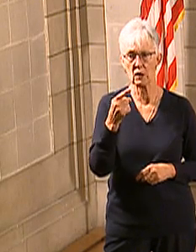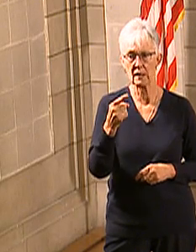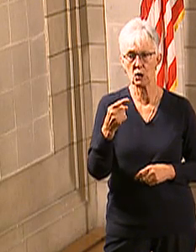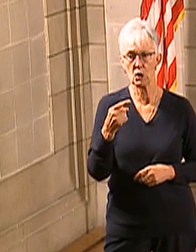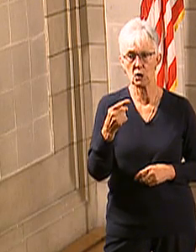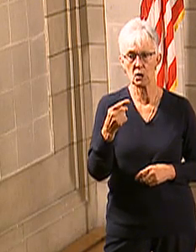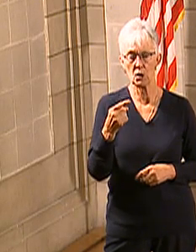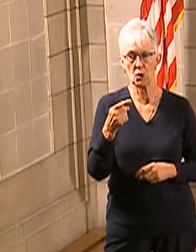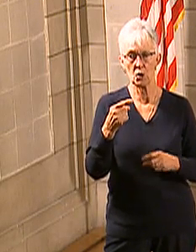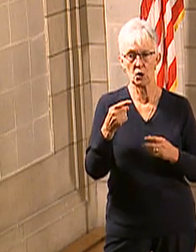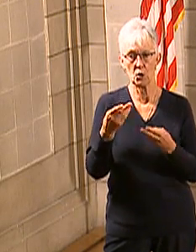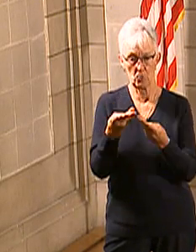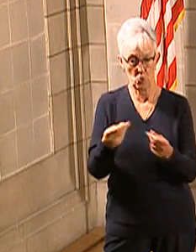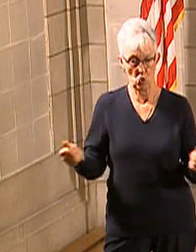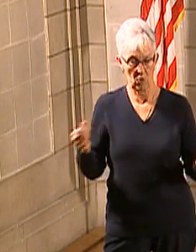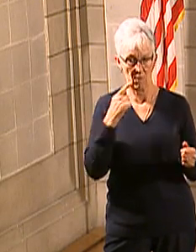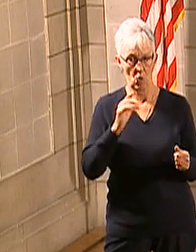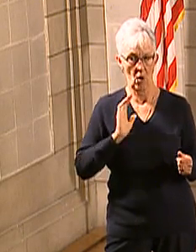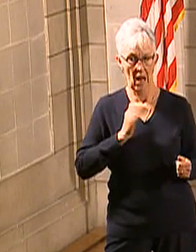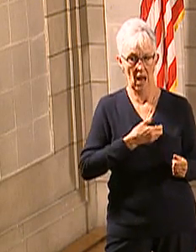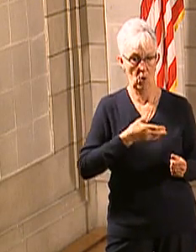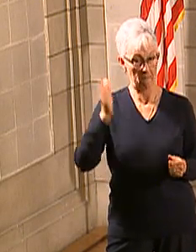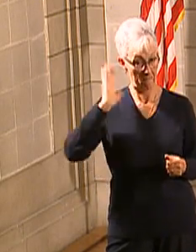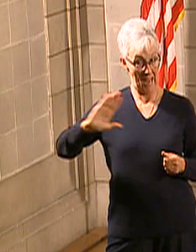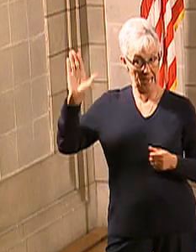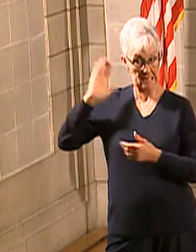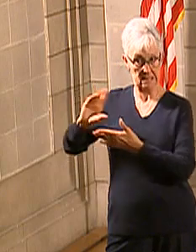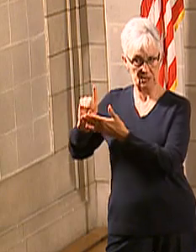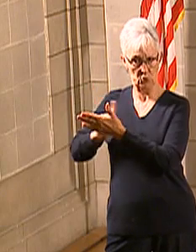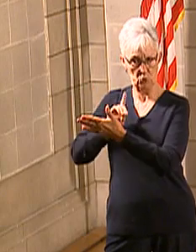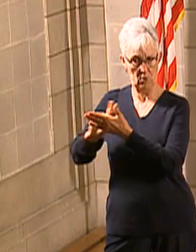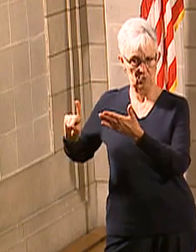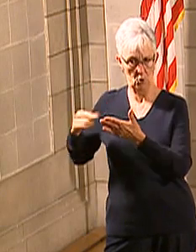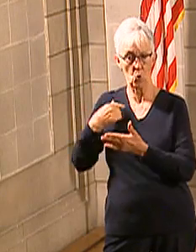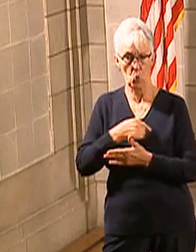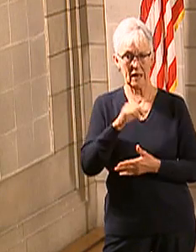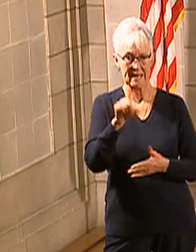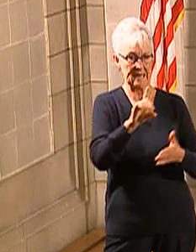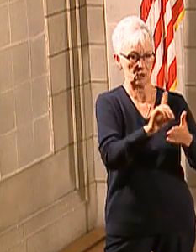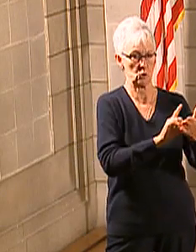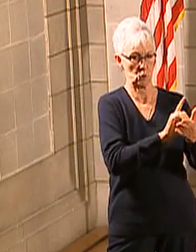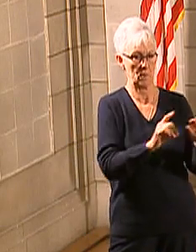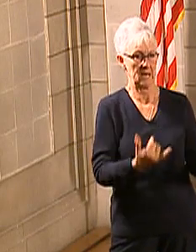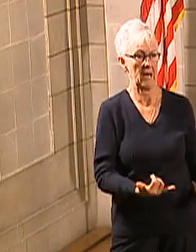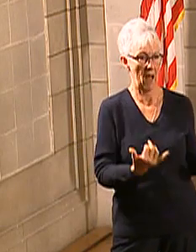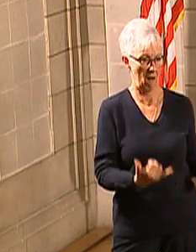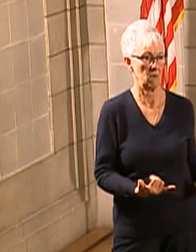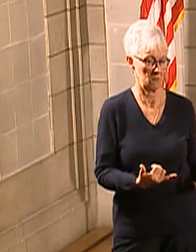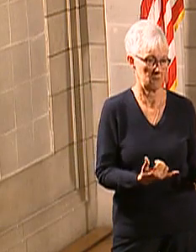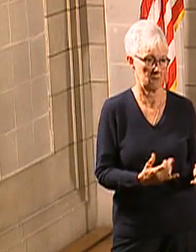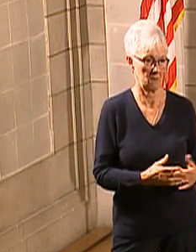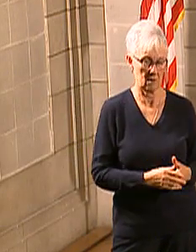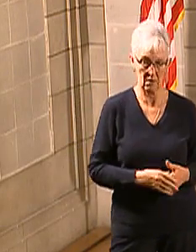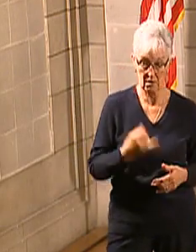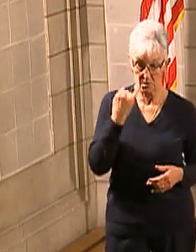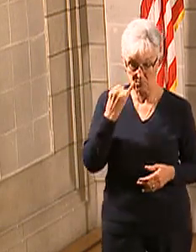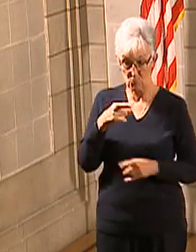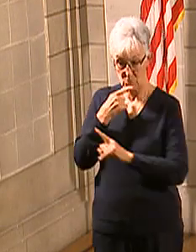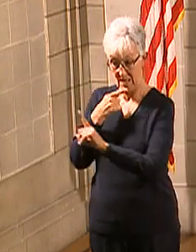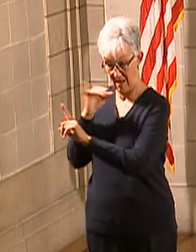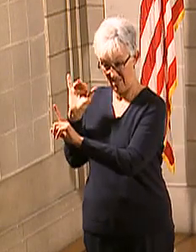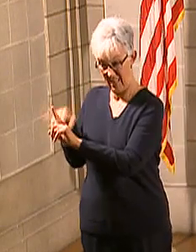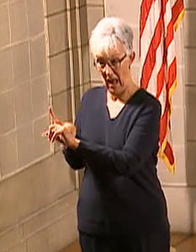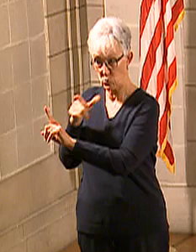past discrimination is current discrimination. That's what he believes. And when you're saying that is who you're holding up for your journey of